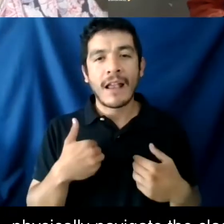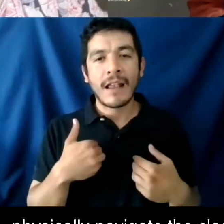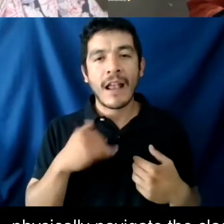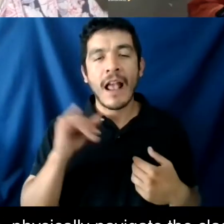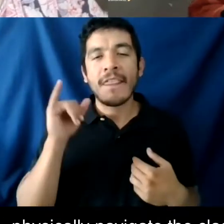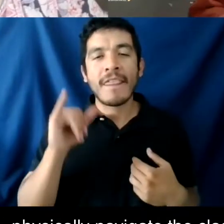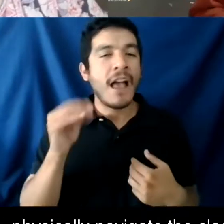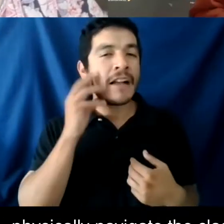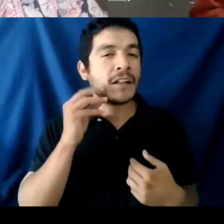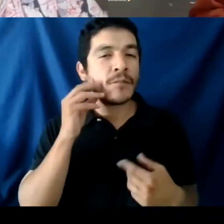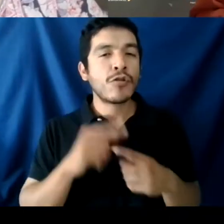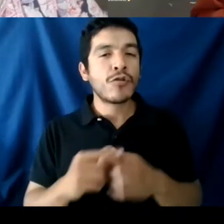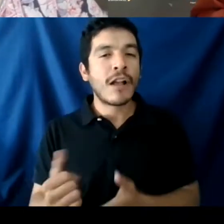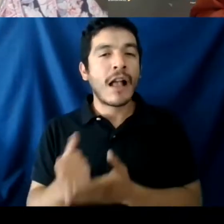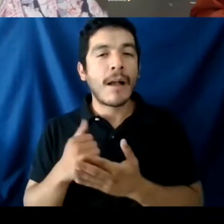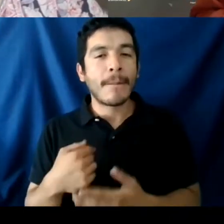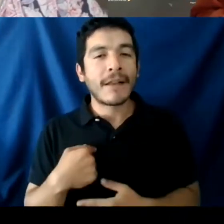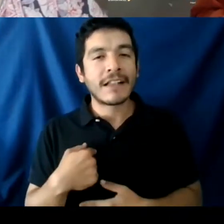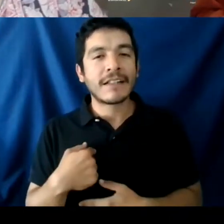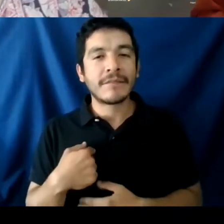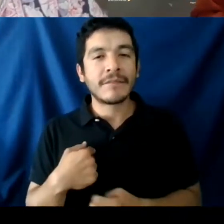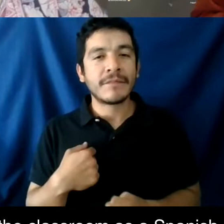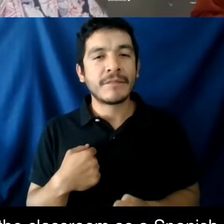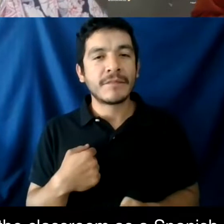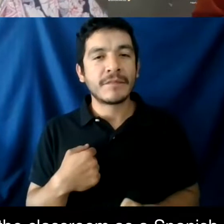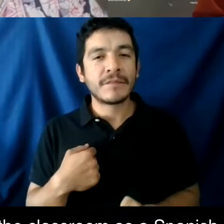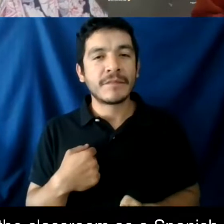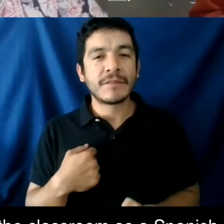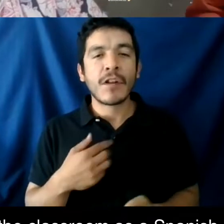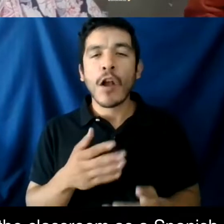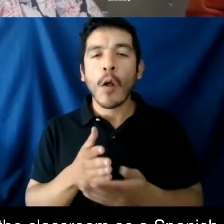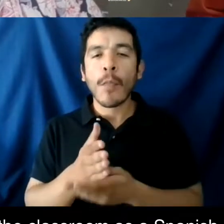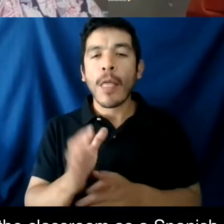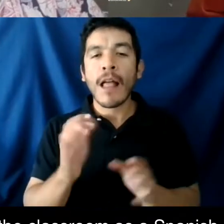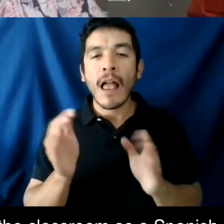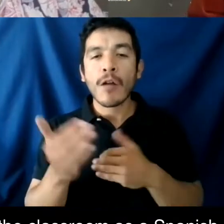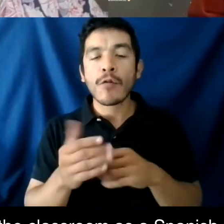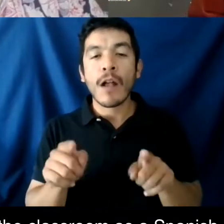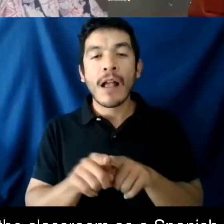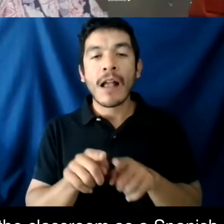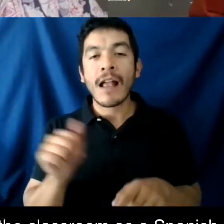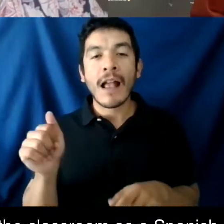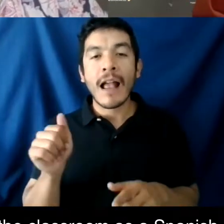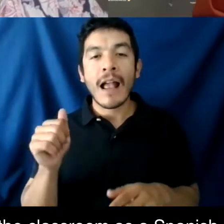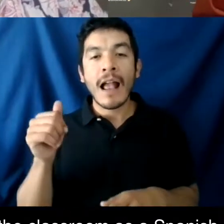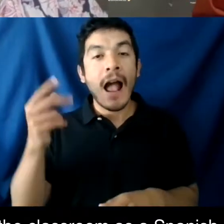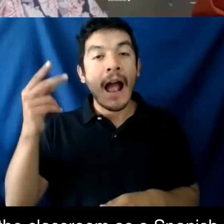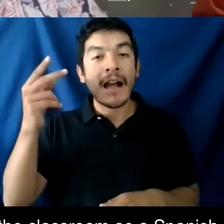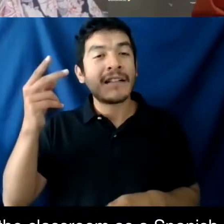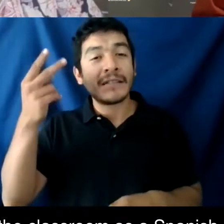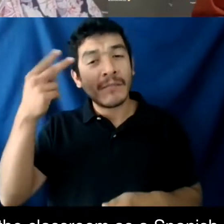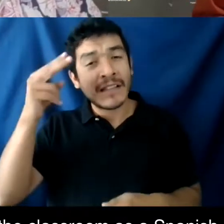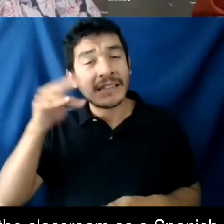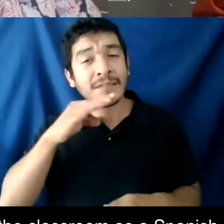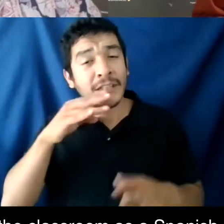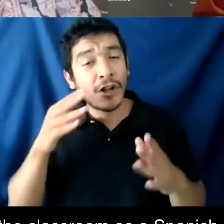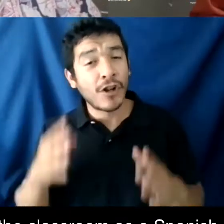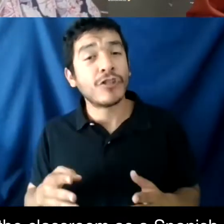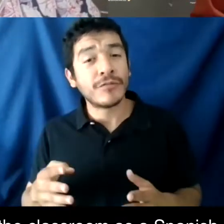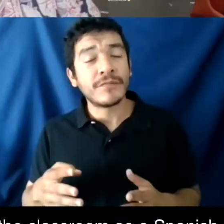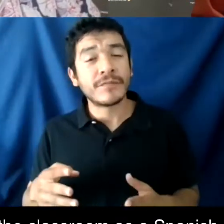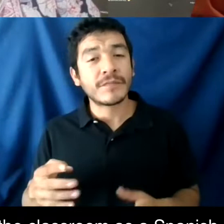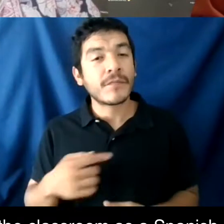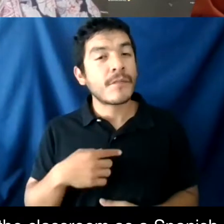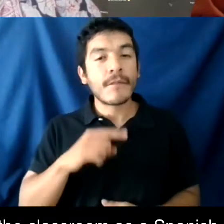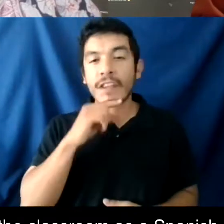the experience to help me navigate the classroom as a Spanish speaker. I didn't